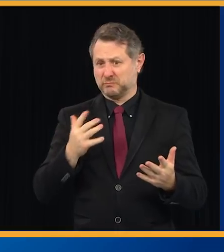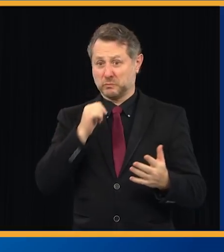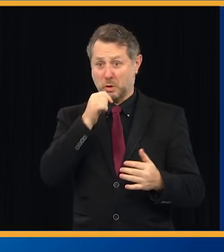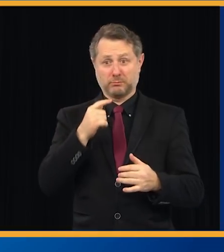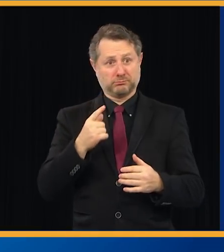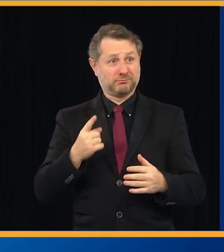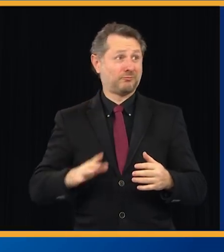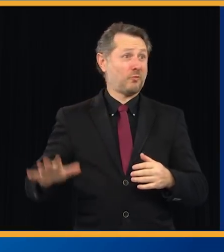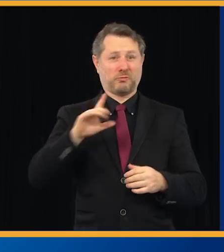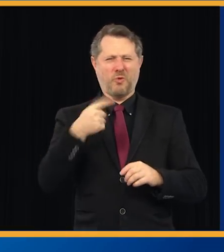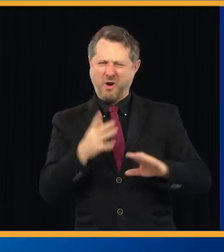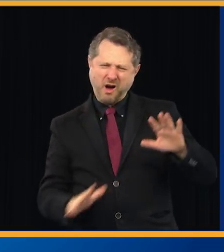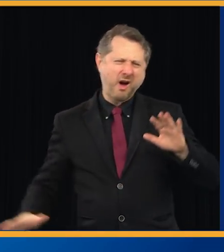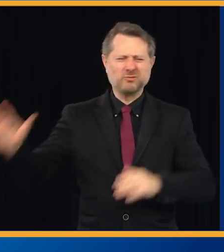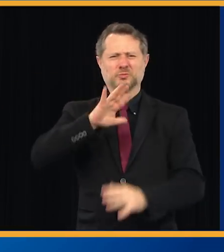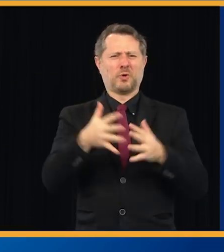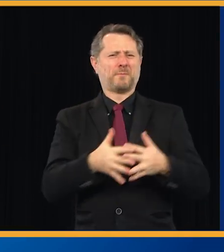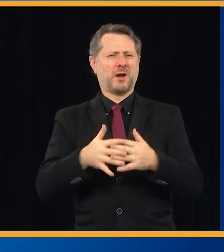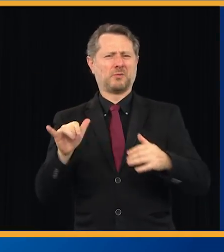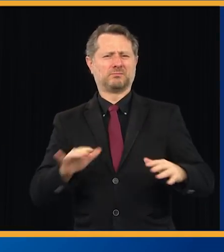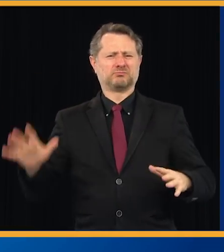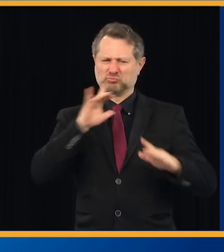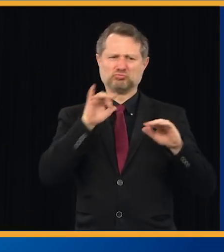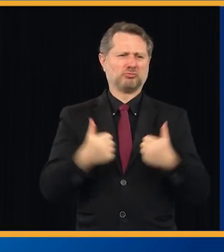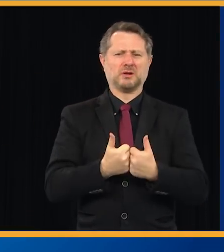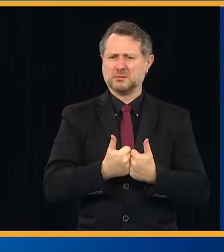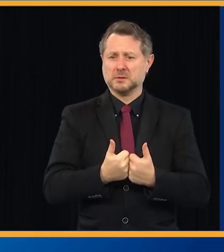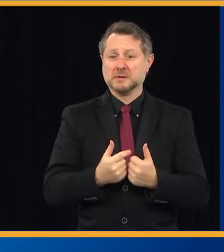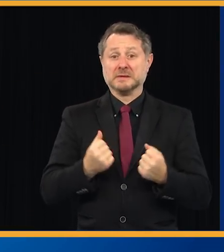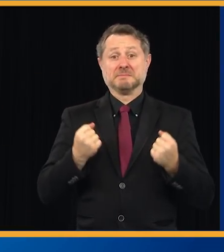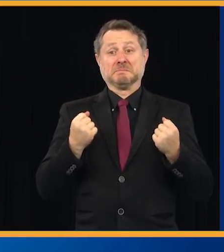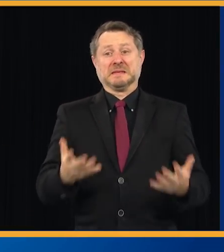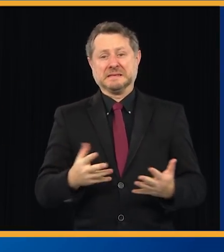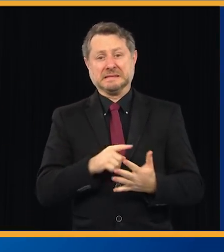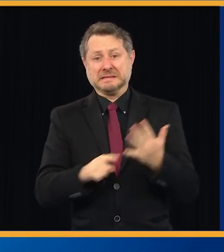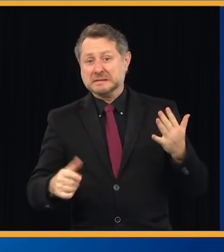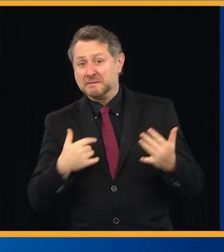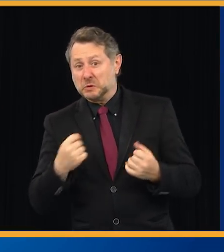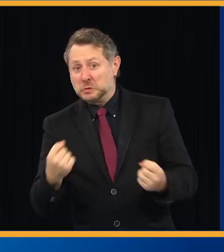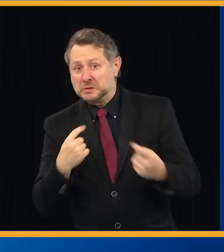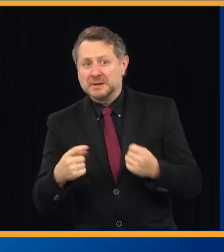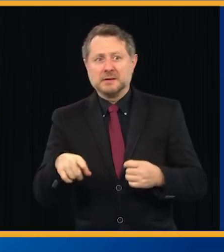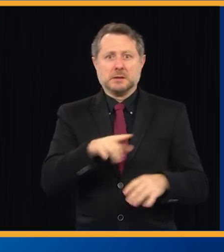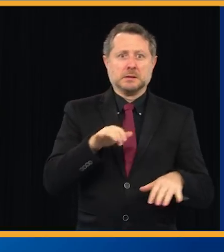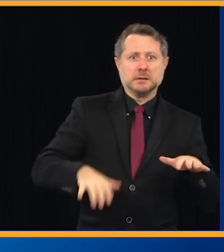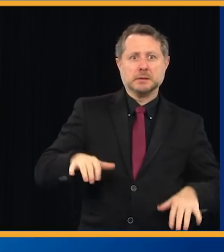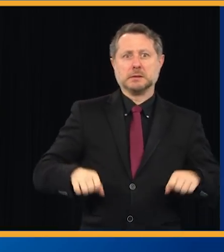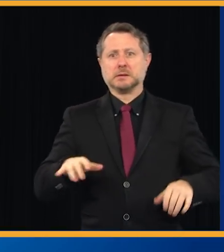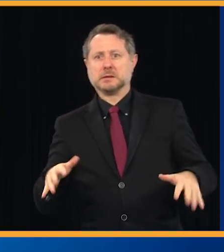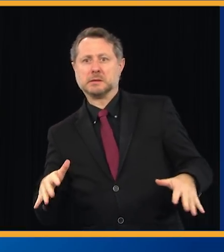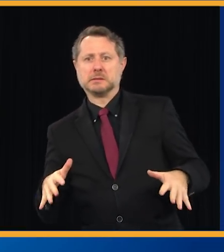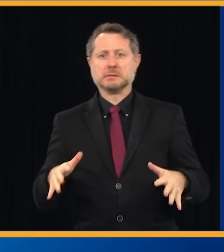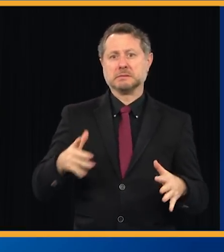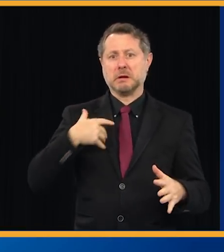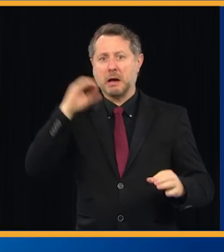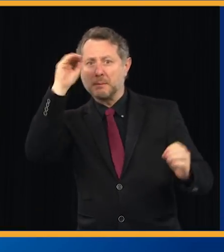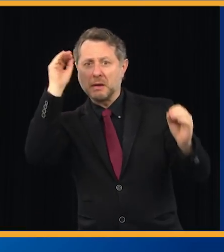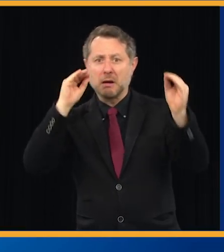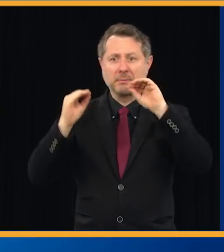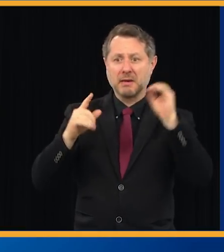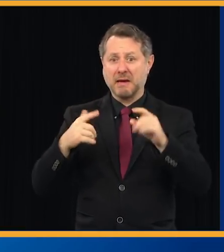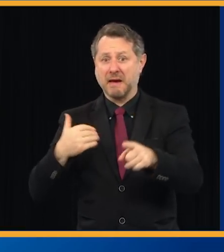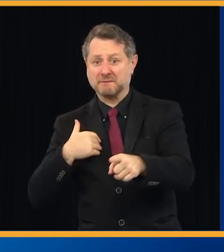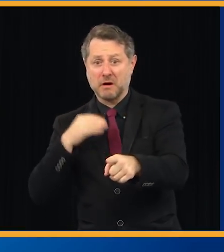A lot of questions, a lot of anxiety, a lot of opinions out there. Everybody has an opinion. Everybody